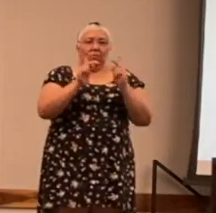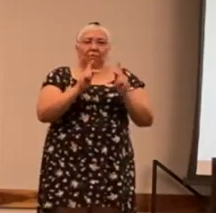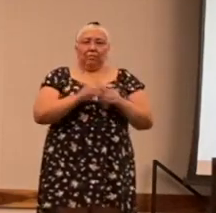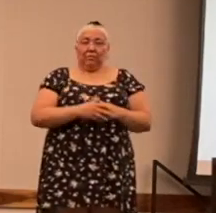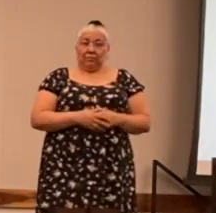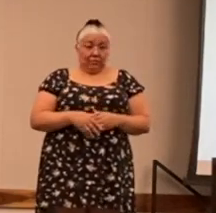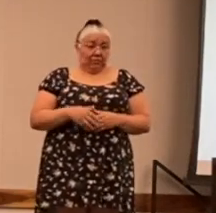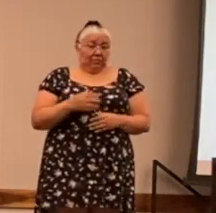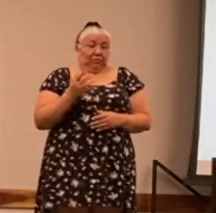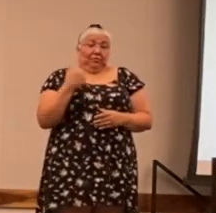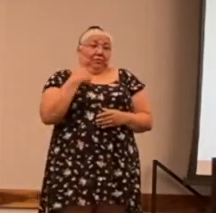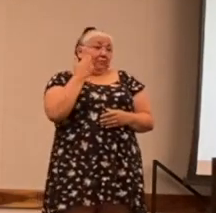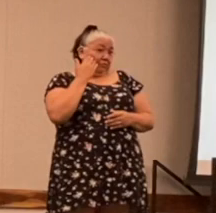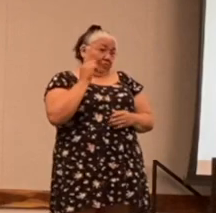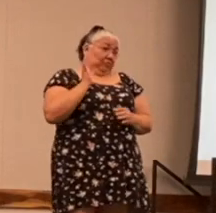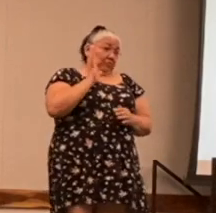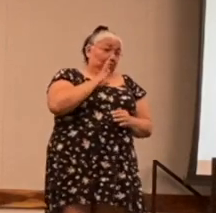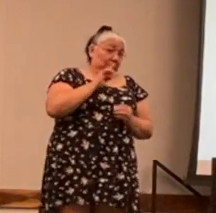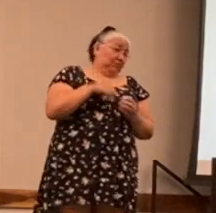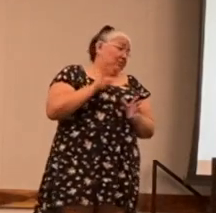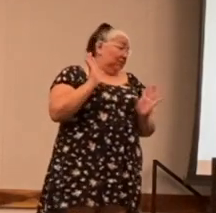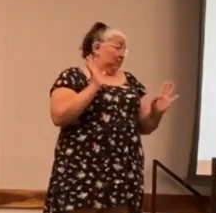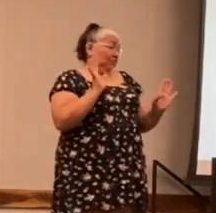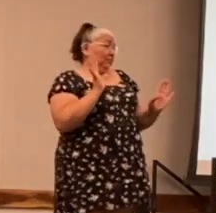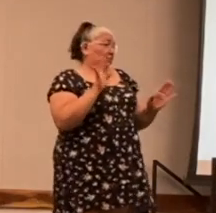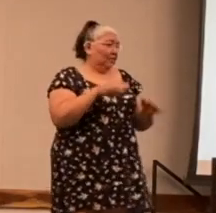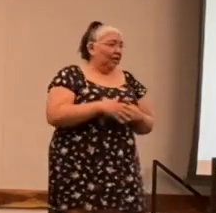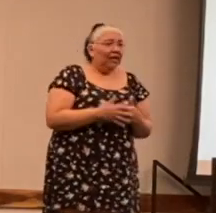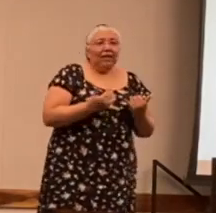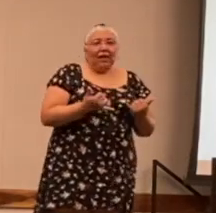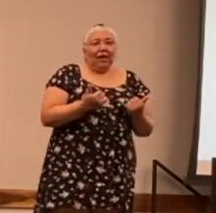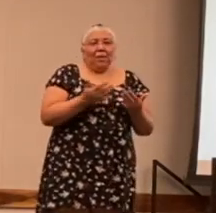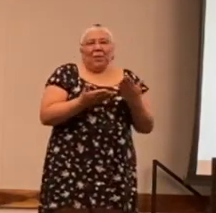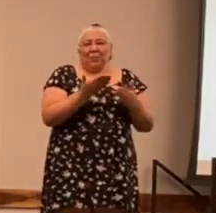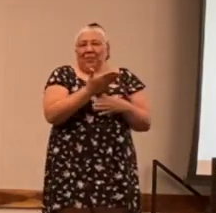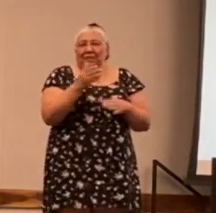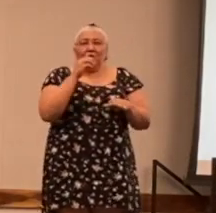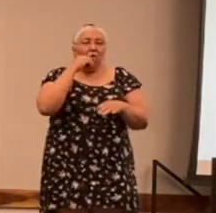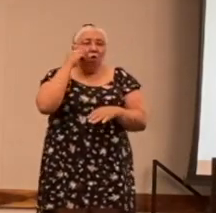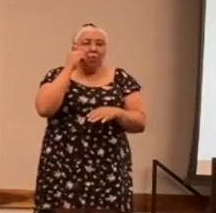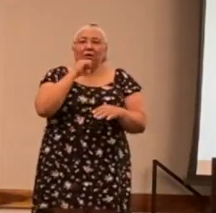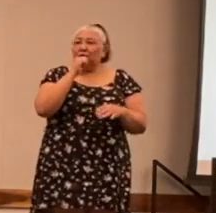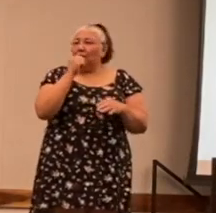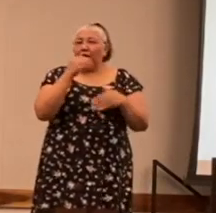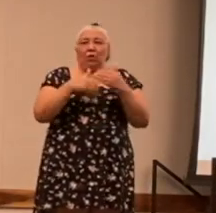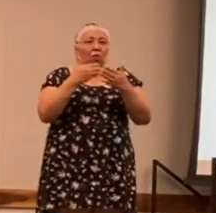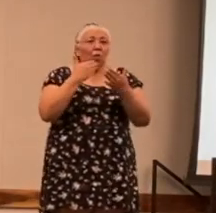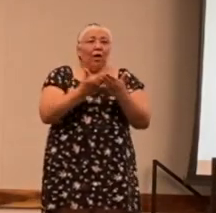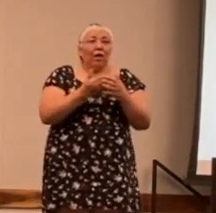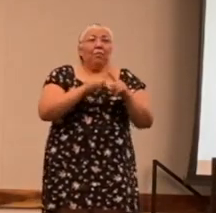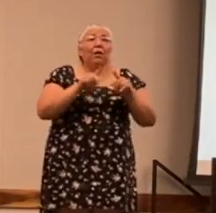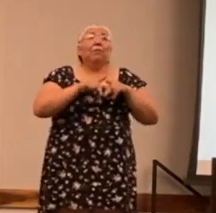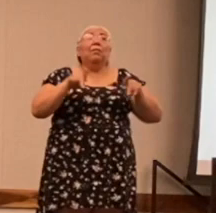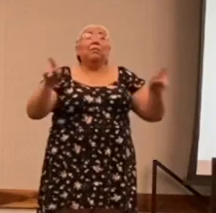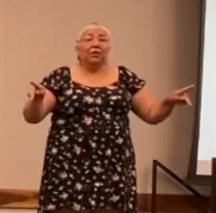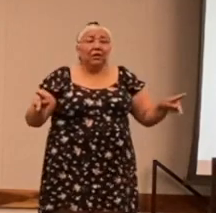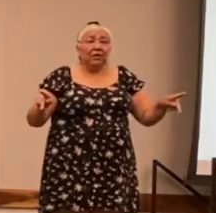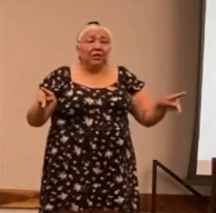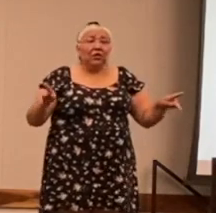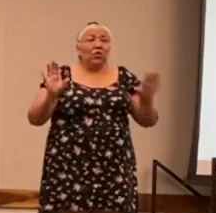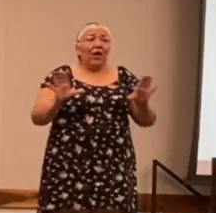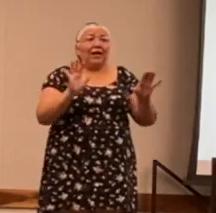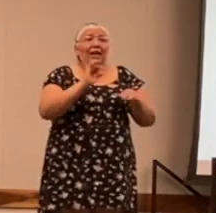yeah, I don't know what you're talking about. It was not good, right? Or maybe things at home aren't going well, but in public, you act